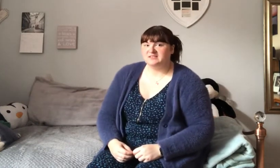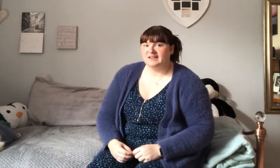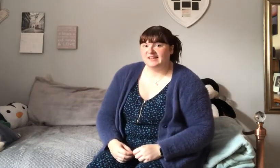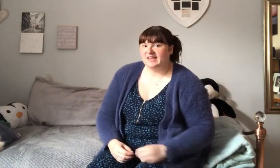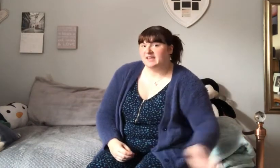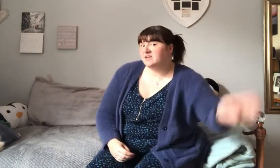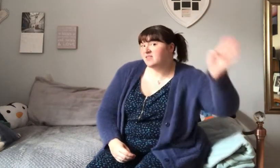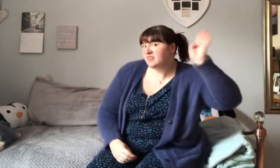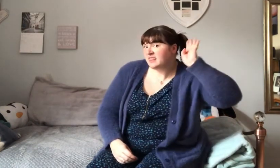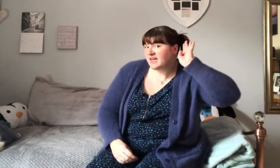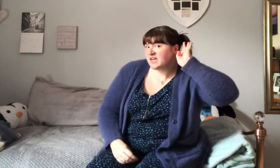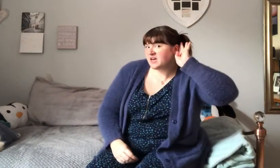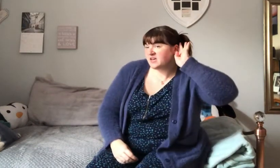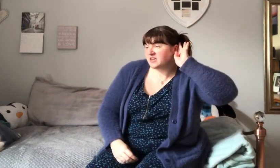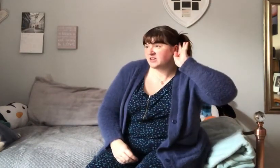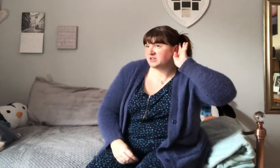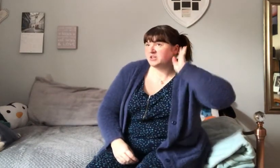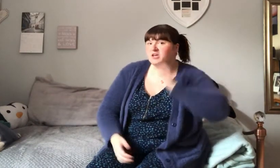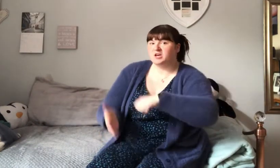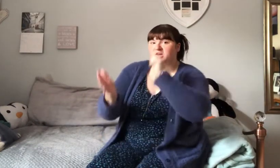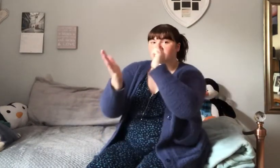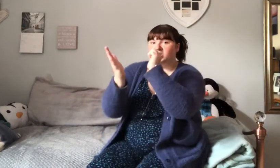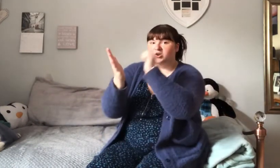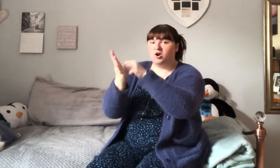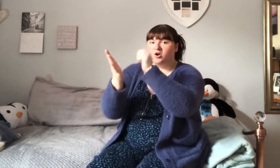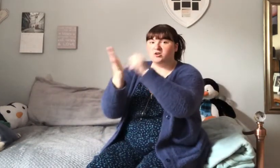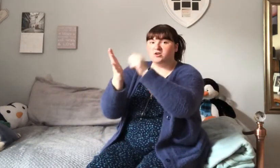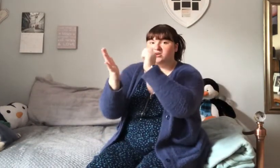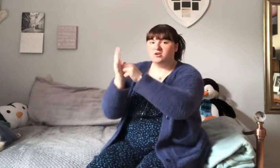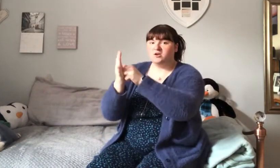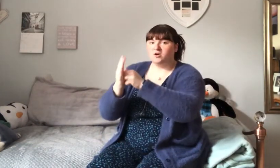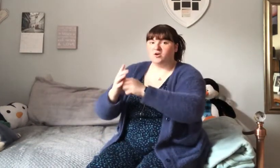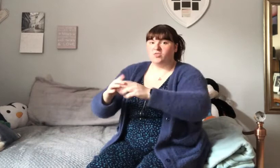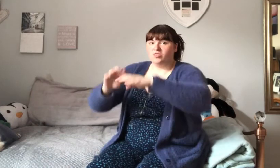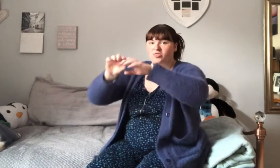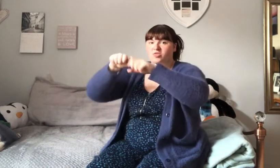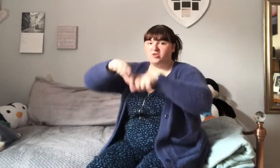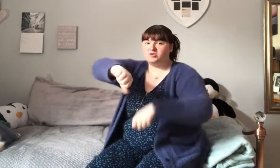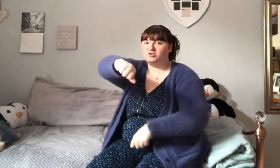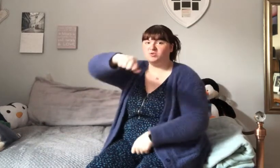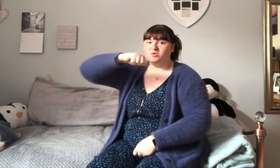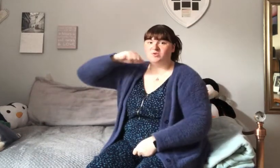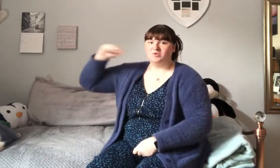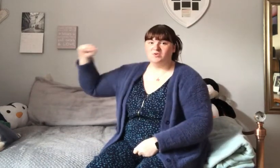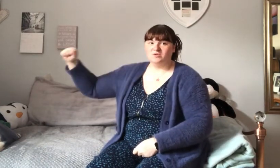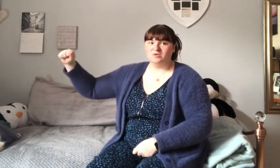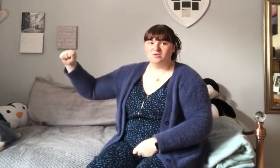Suddenly they heard a knock on the door.